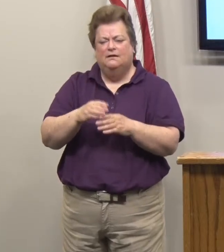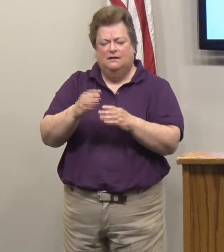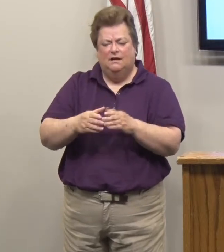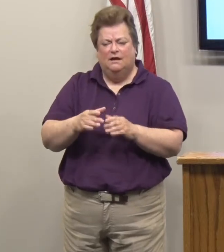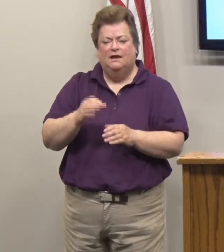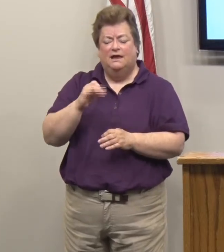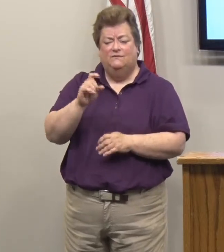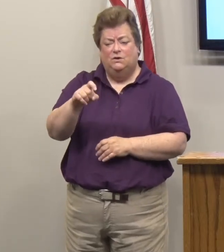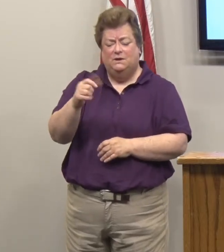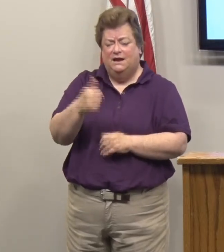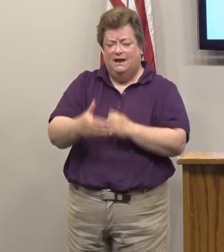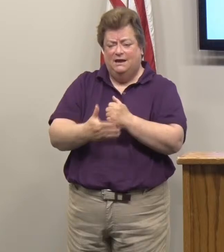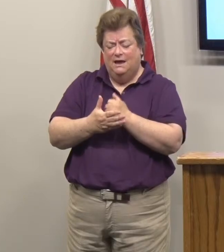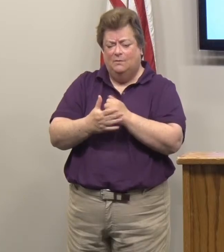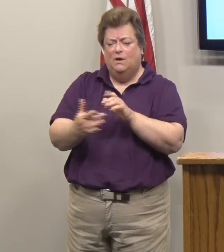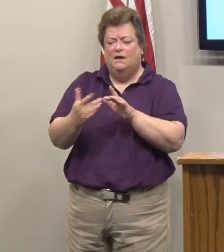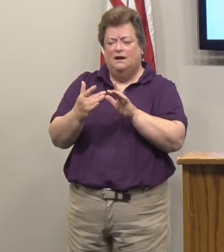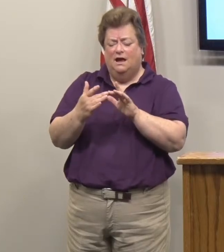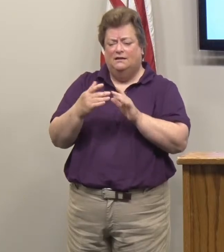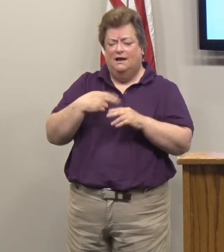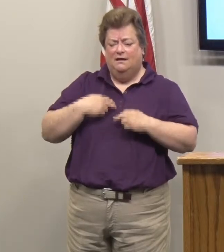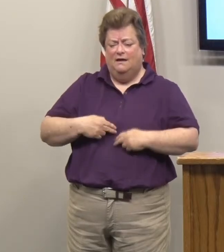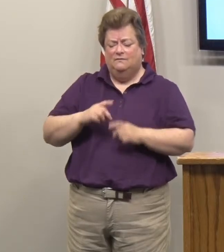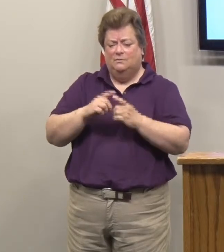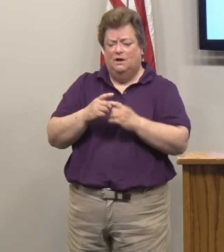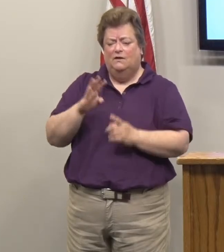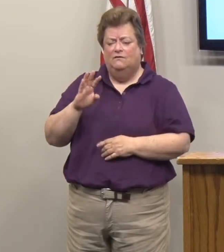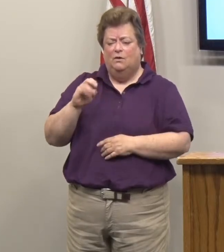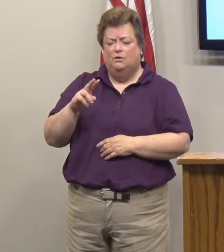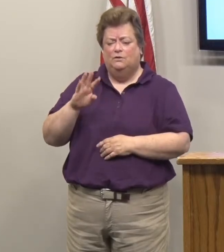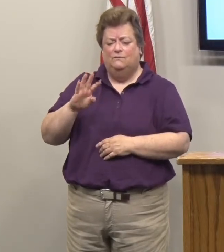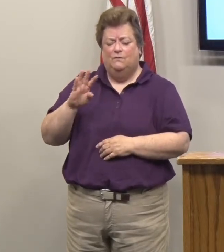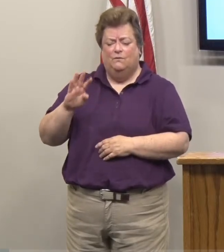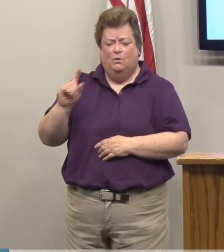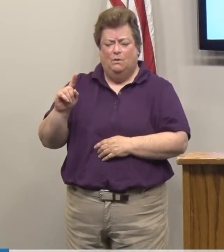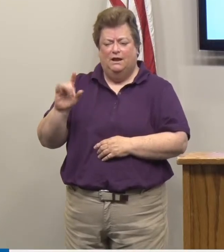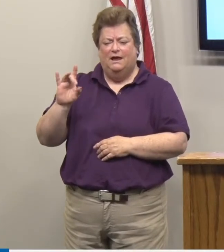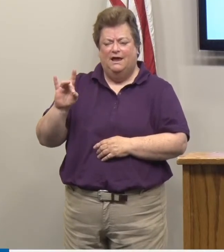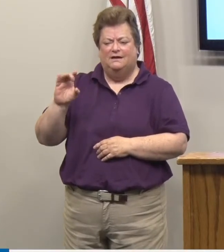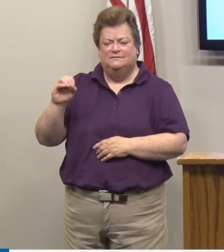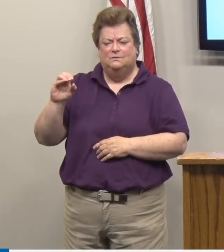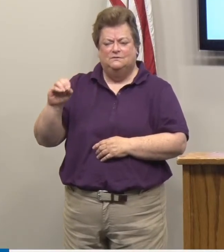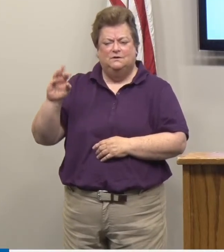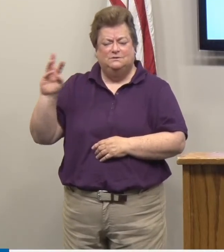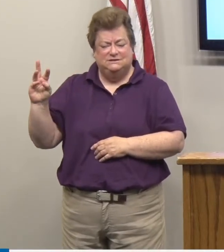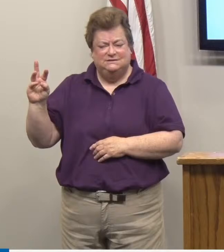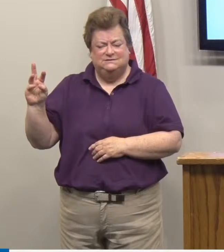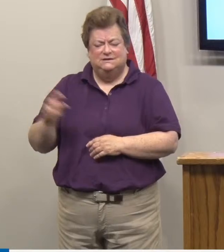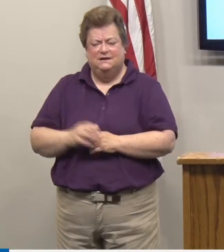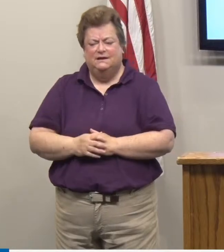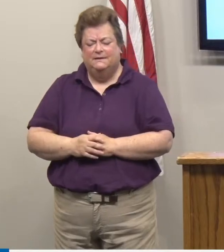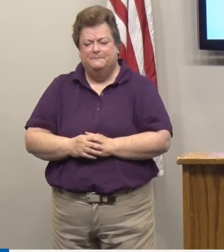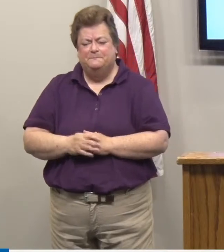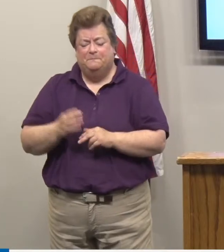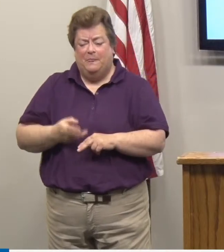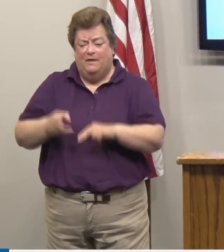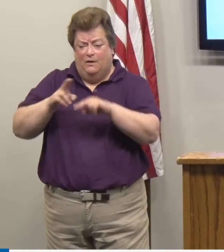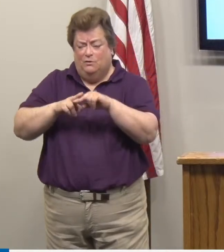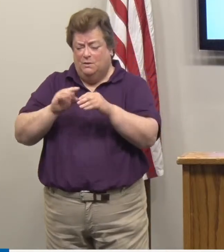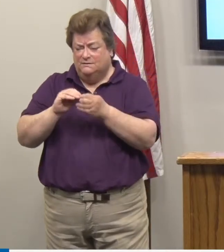fill out a risk assessment at chihealth.com or bryanhealth.com or